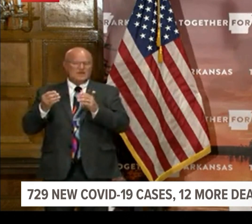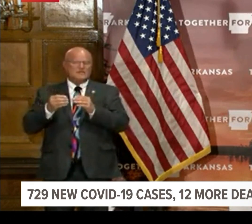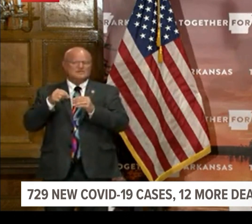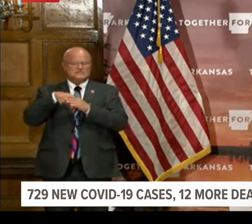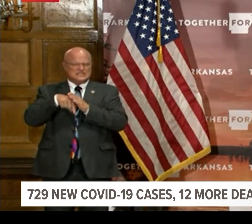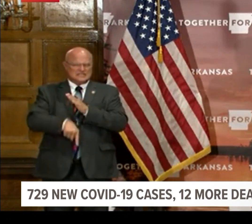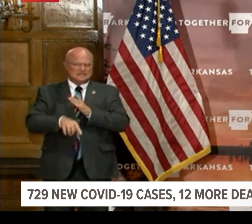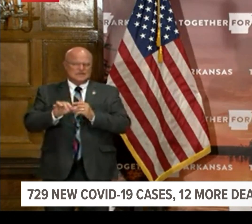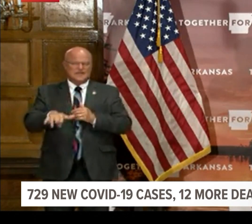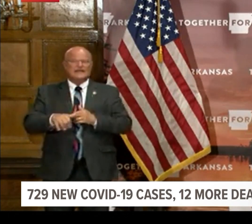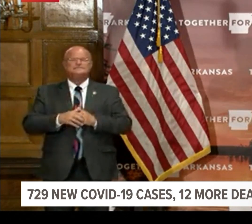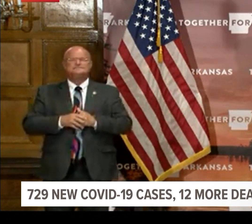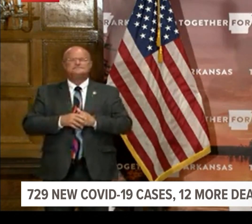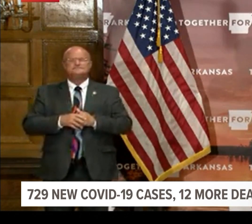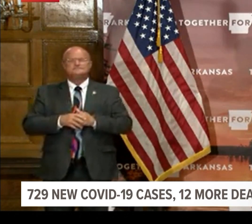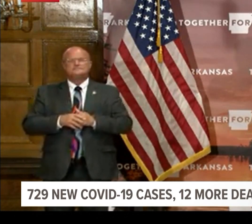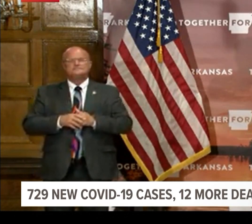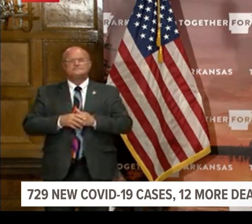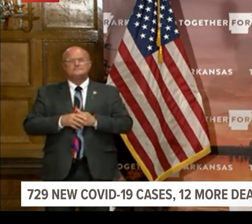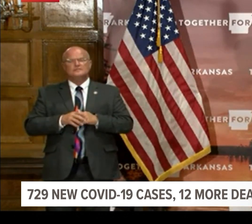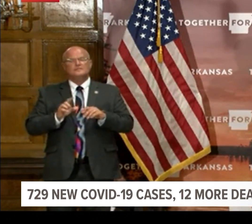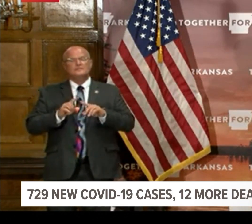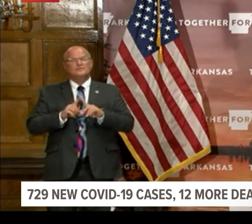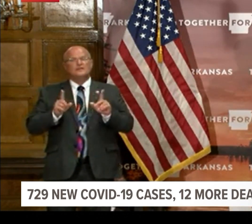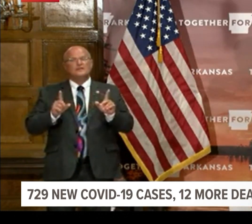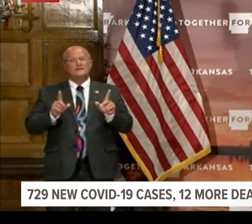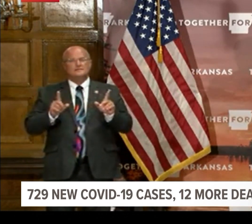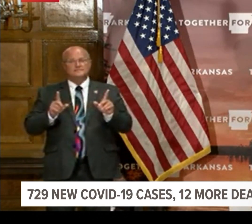more on that particular point. But